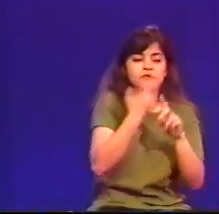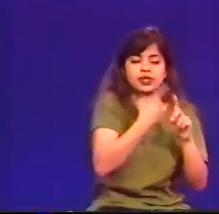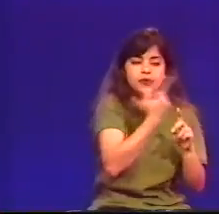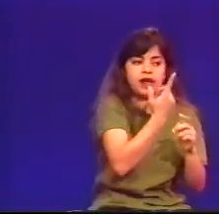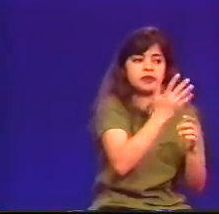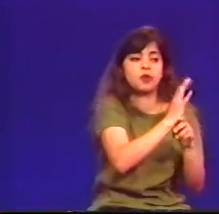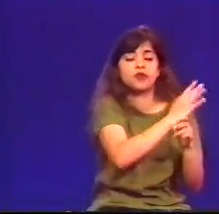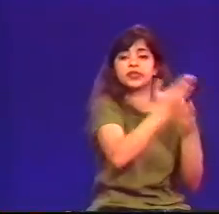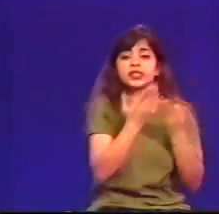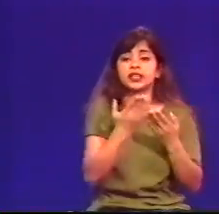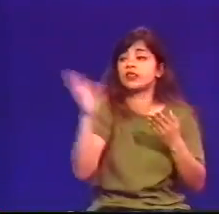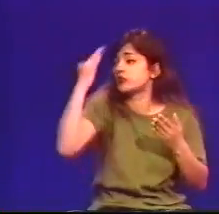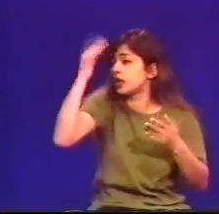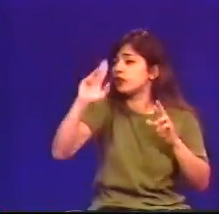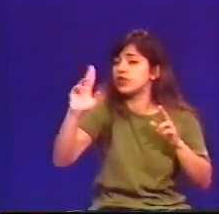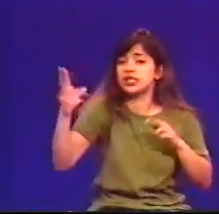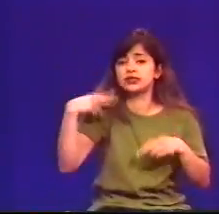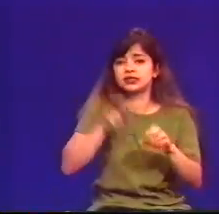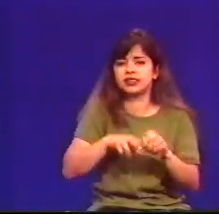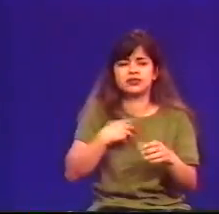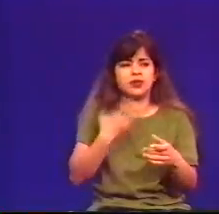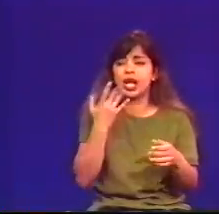So now when my family wants to rent a DVD,